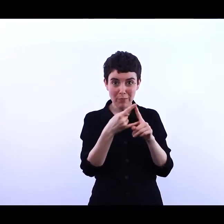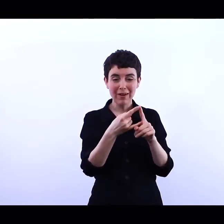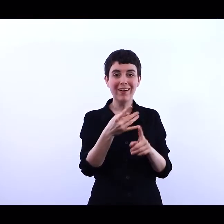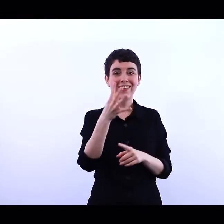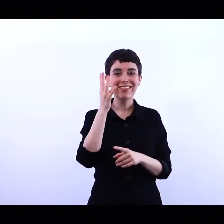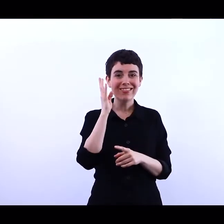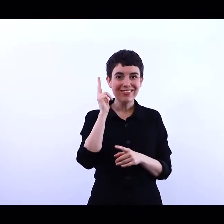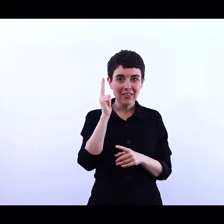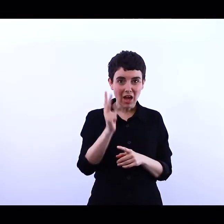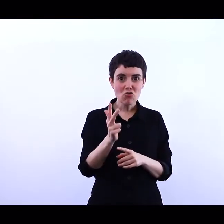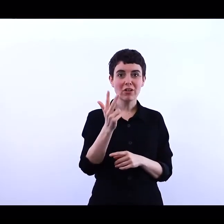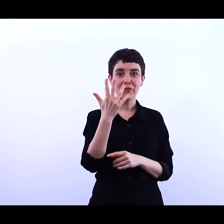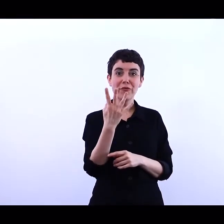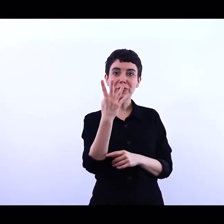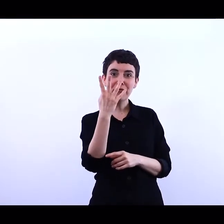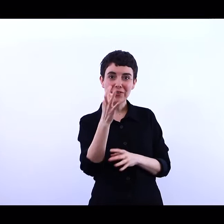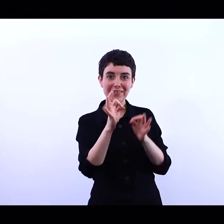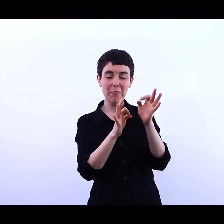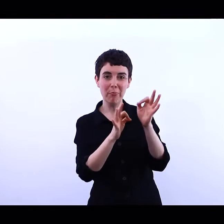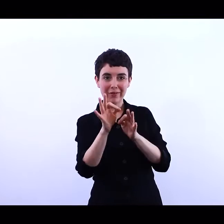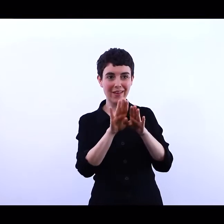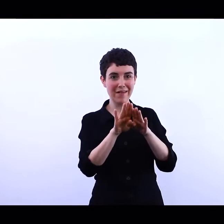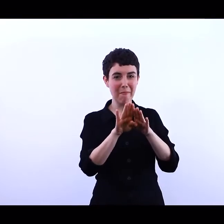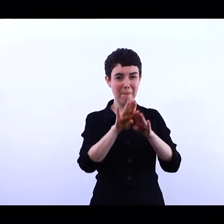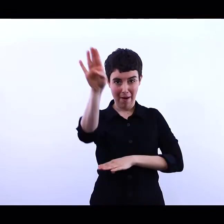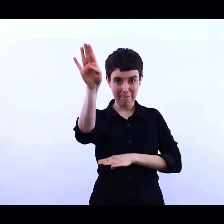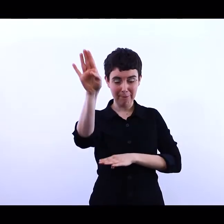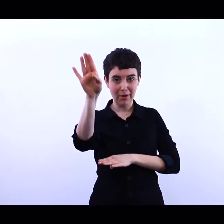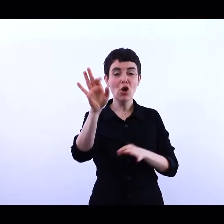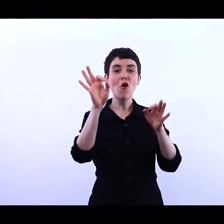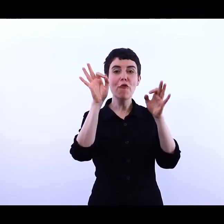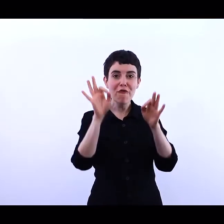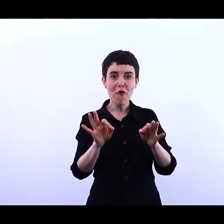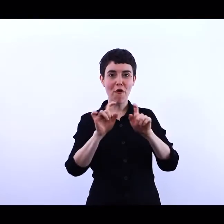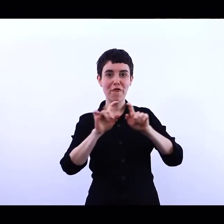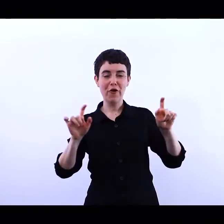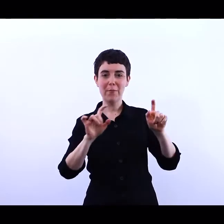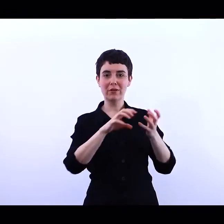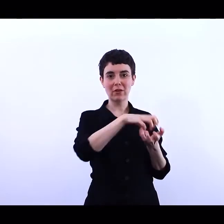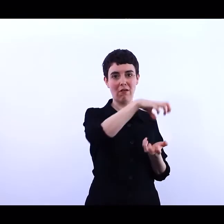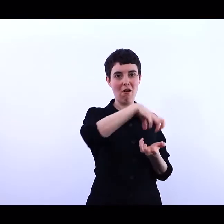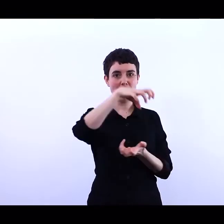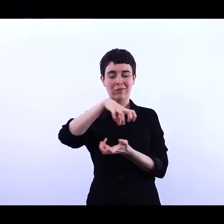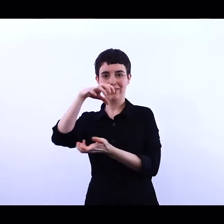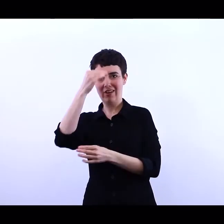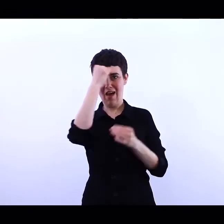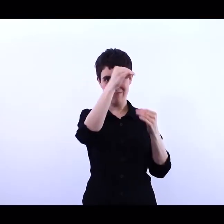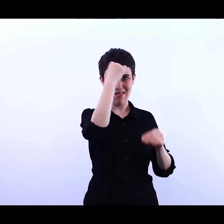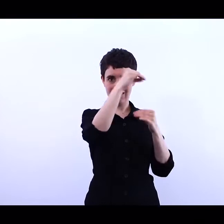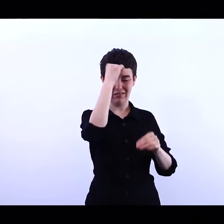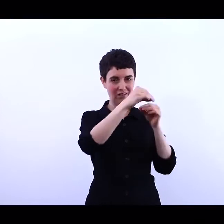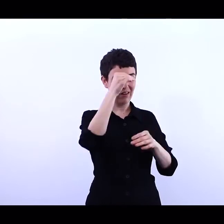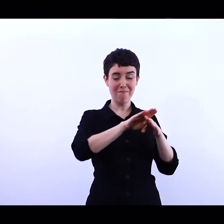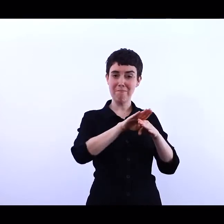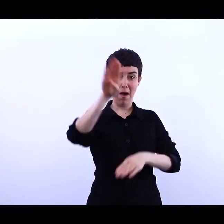354% increase in organizational accounts for organizations that were larger than 10 employees. And we